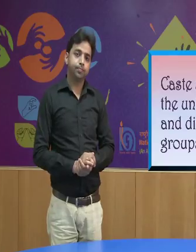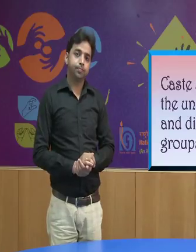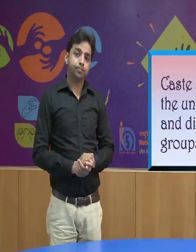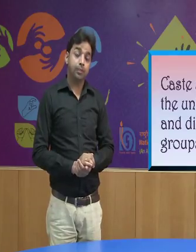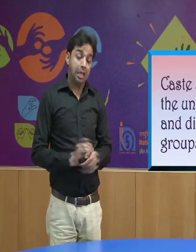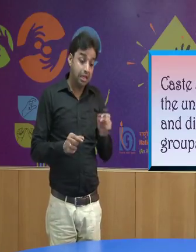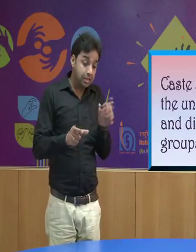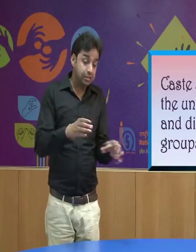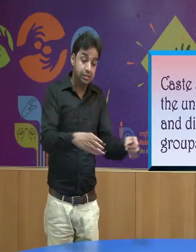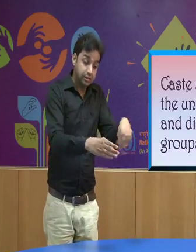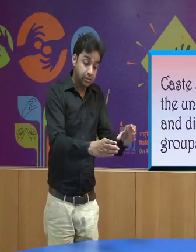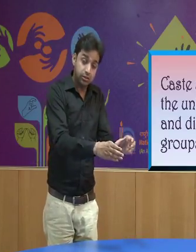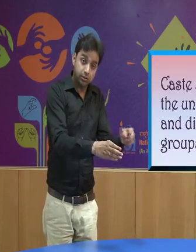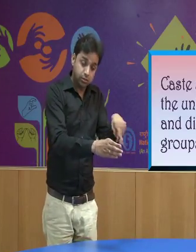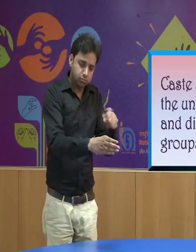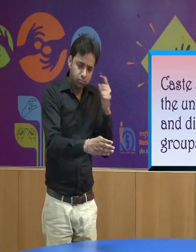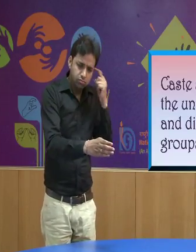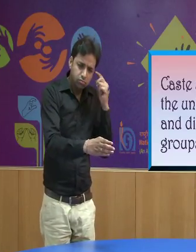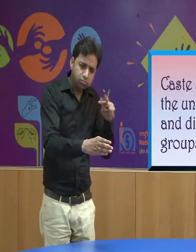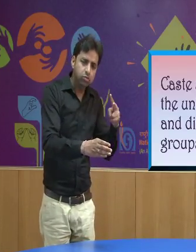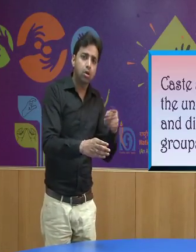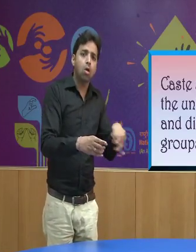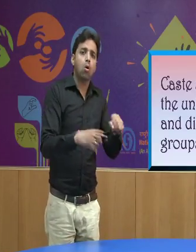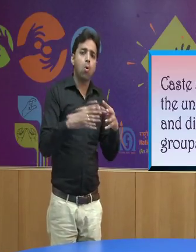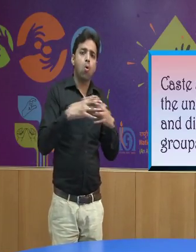Each group thinks about the welfare of its own people.